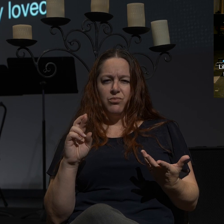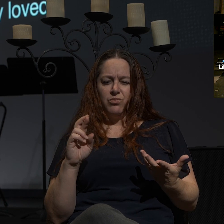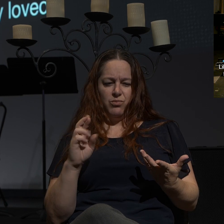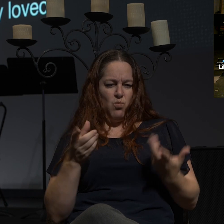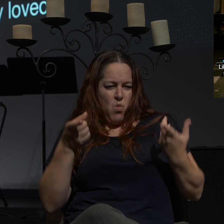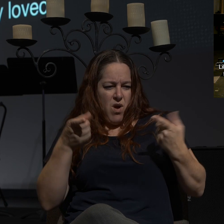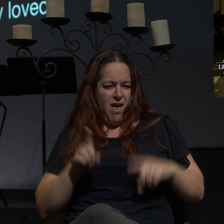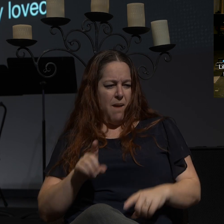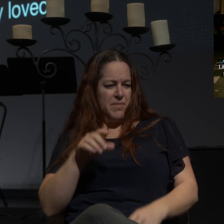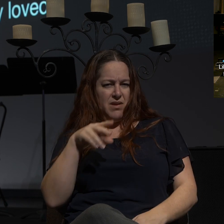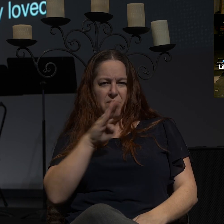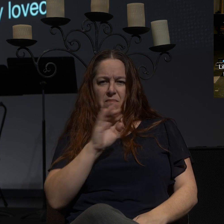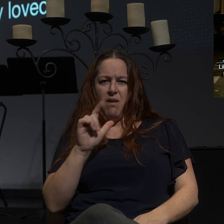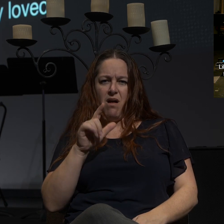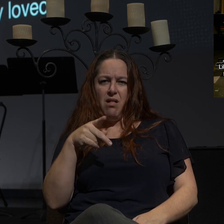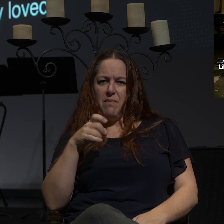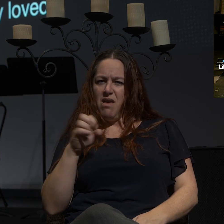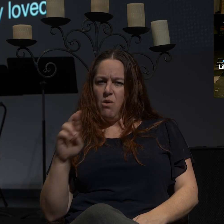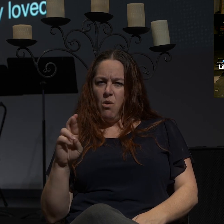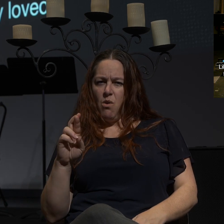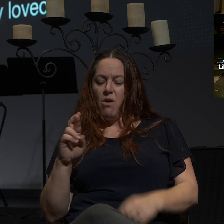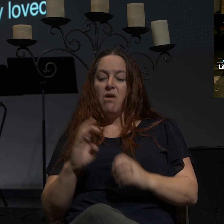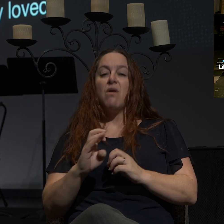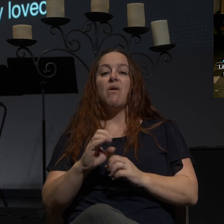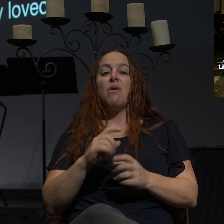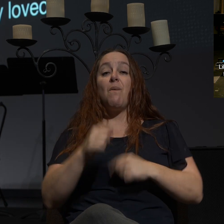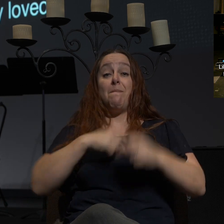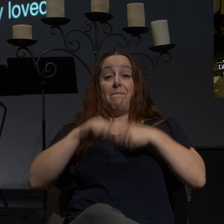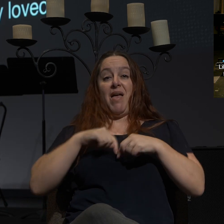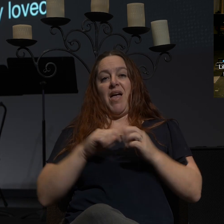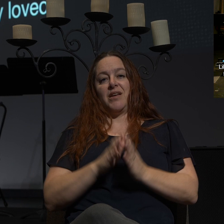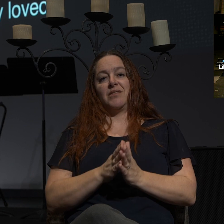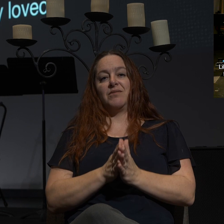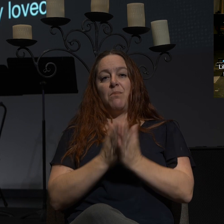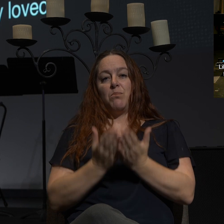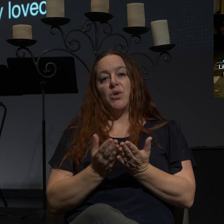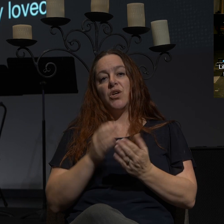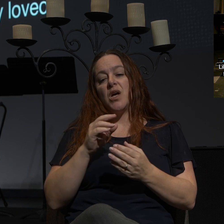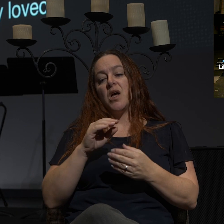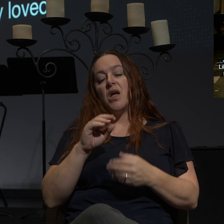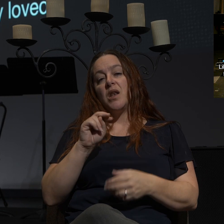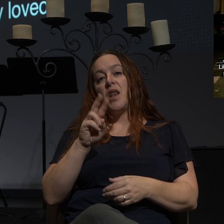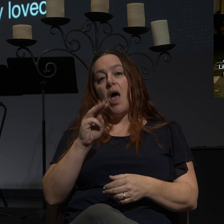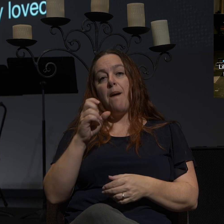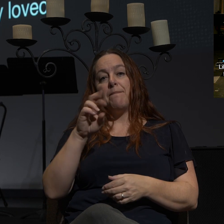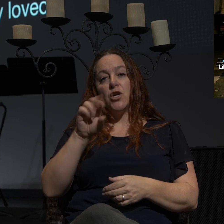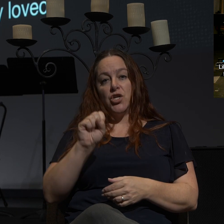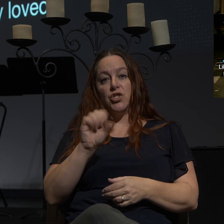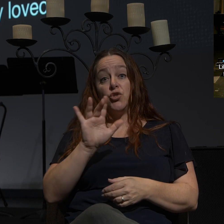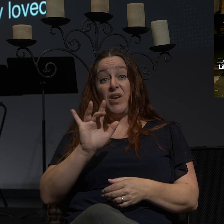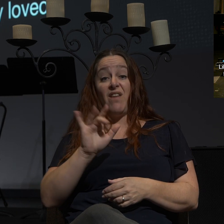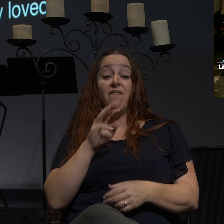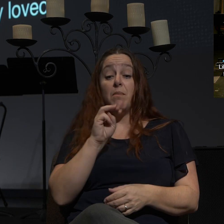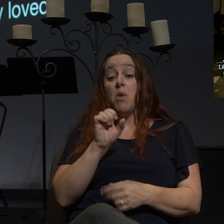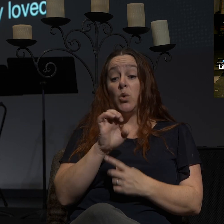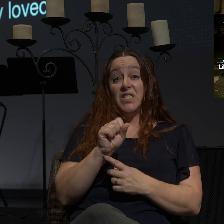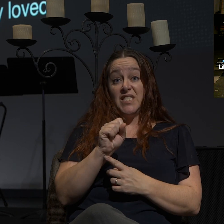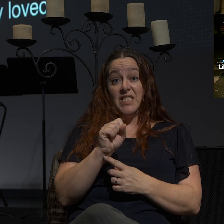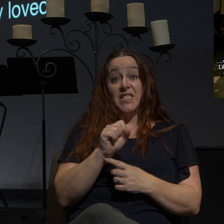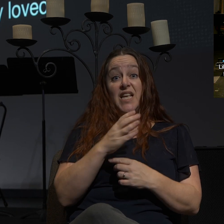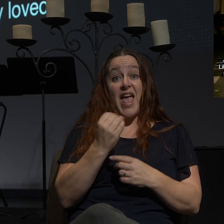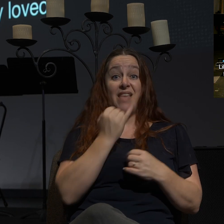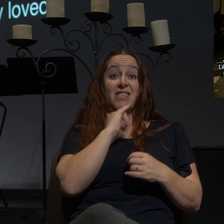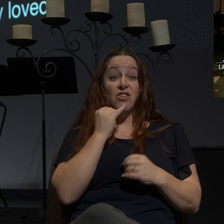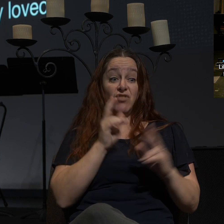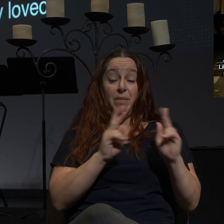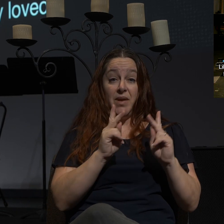What happened at Baal Peor? If you go back into the book of Numbers, Numbers chapter 25. Moses and the Israelites are in